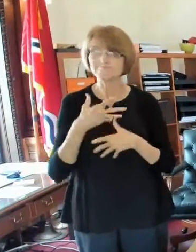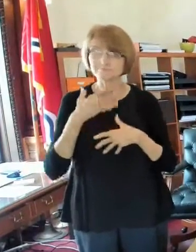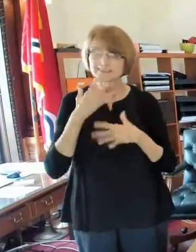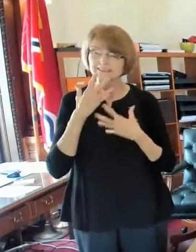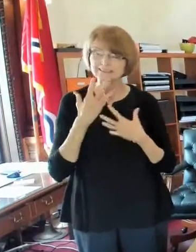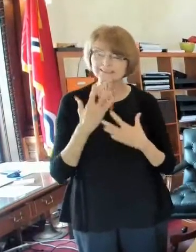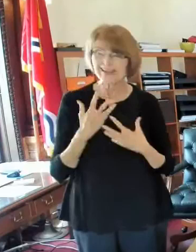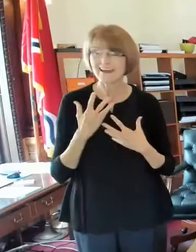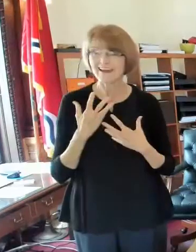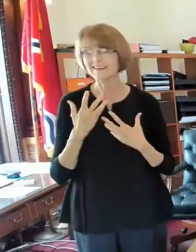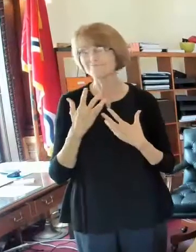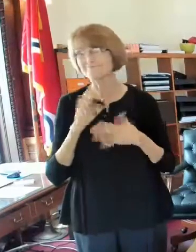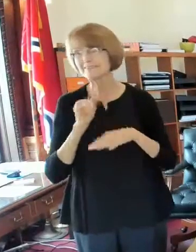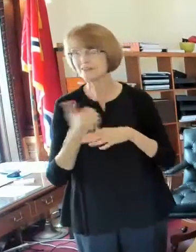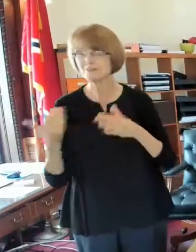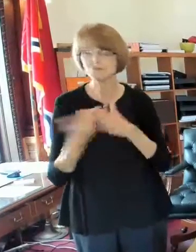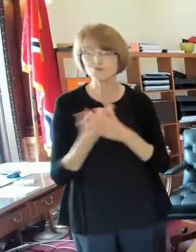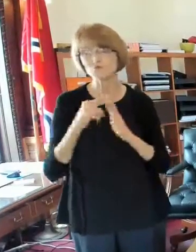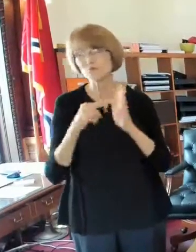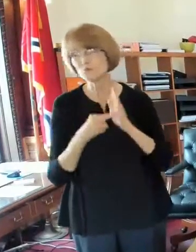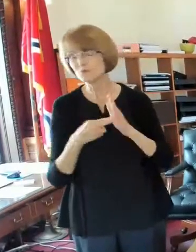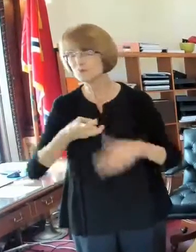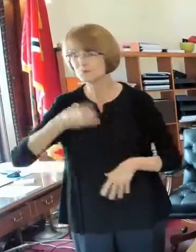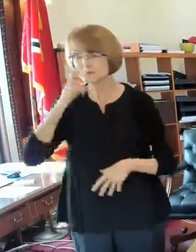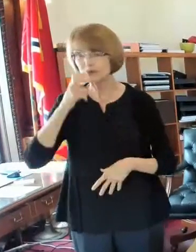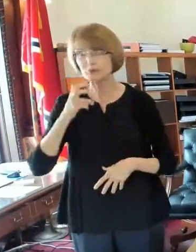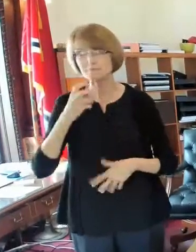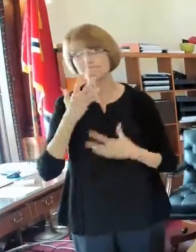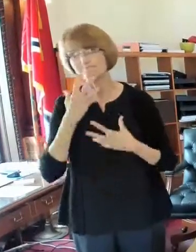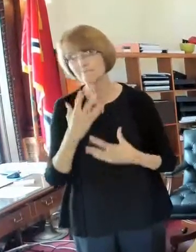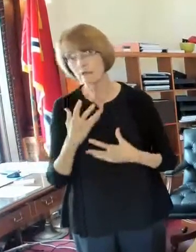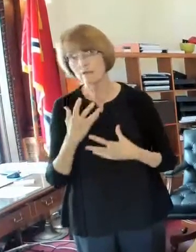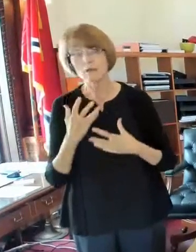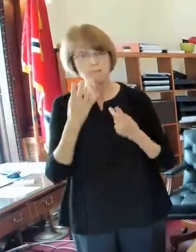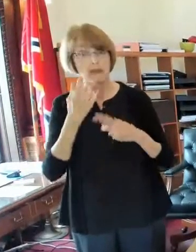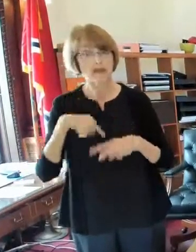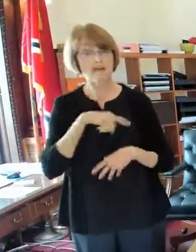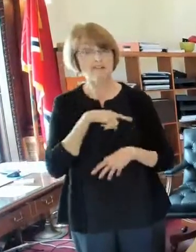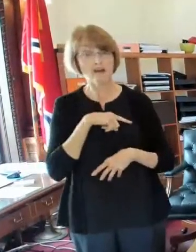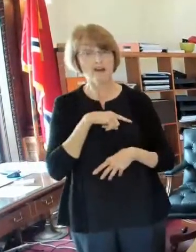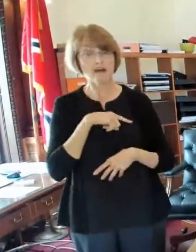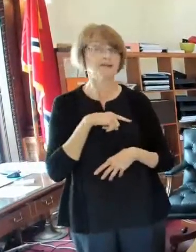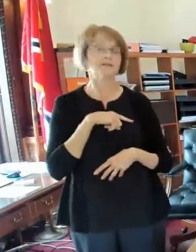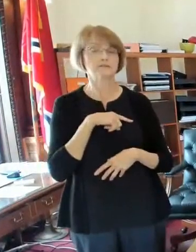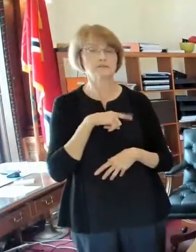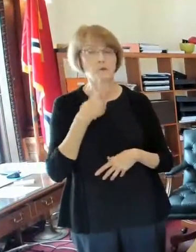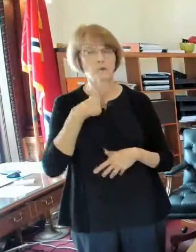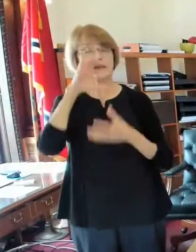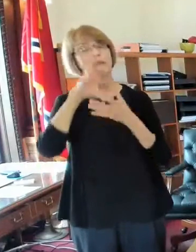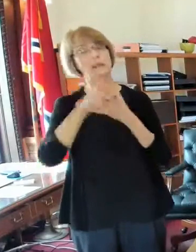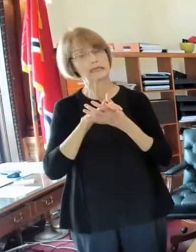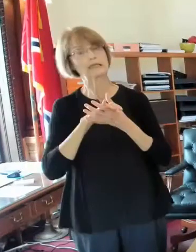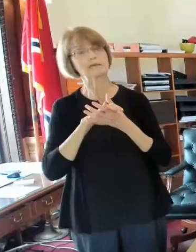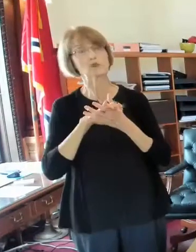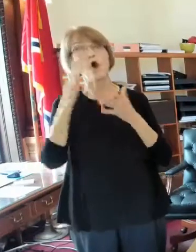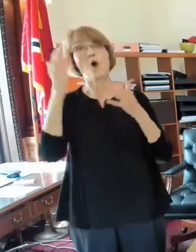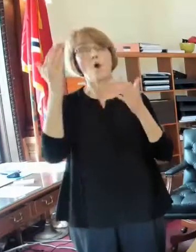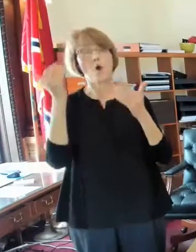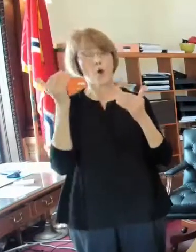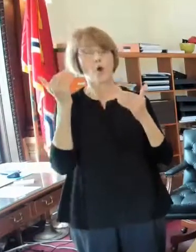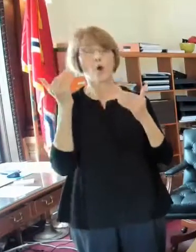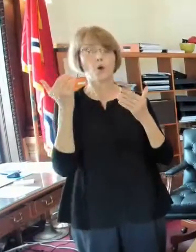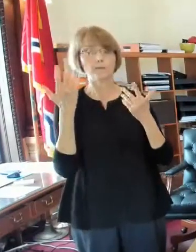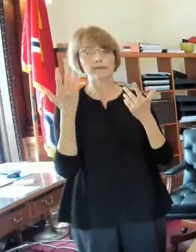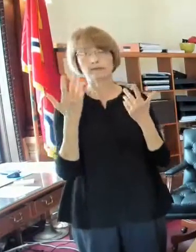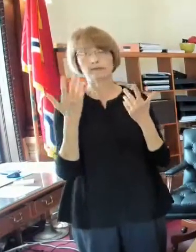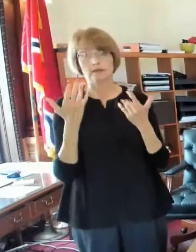done, because I think many of us hoped or believed, didn't know any better, that we would be on the